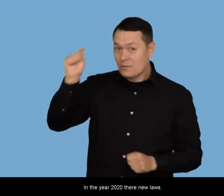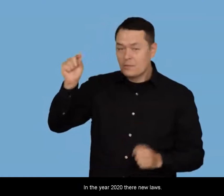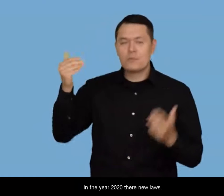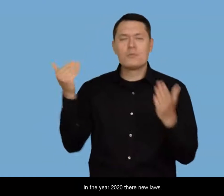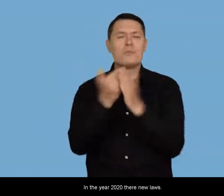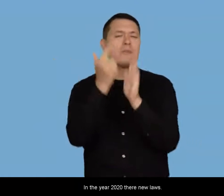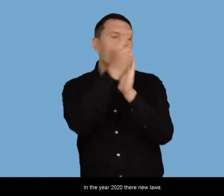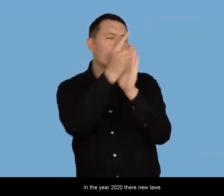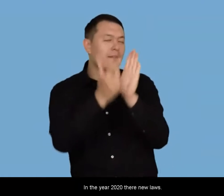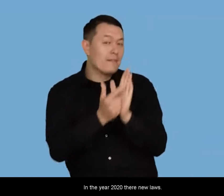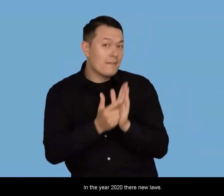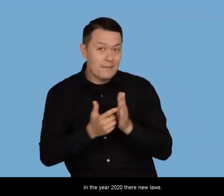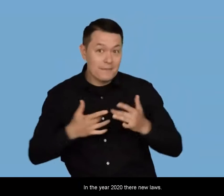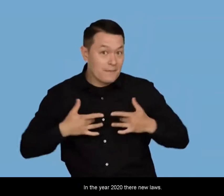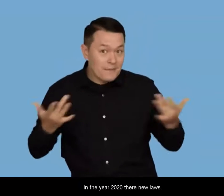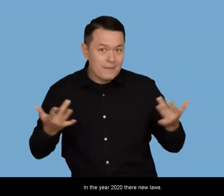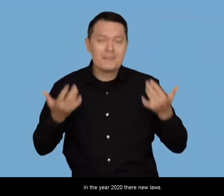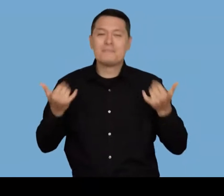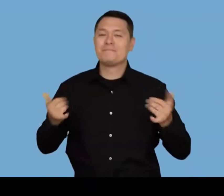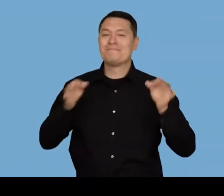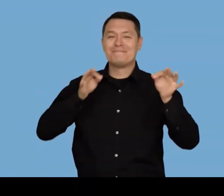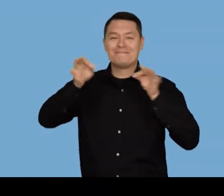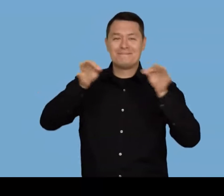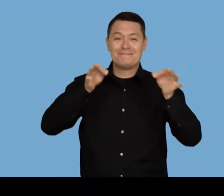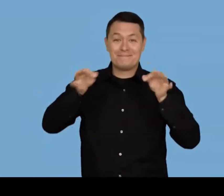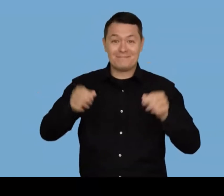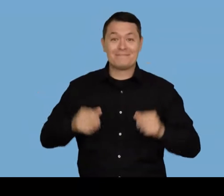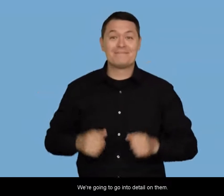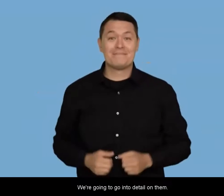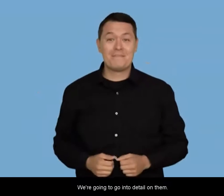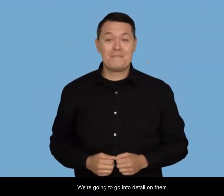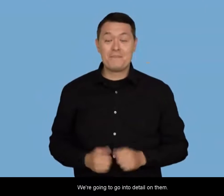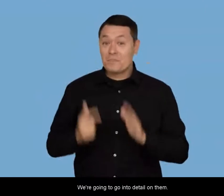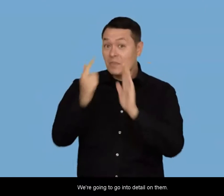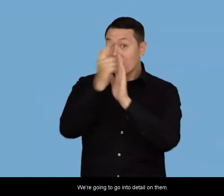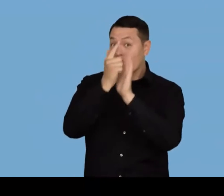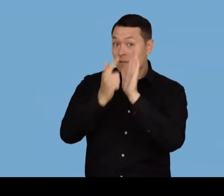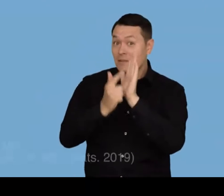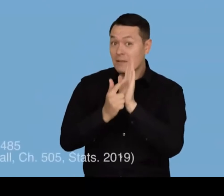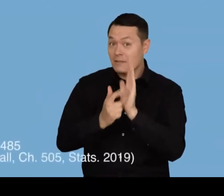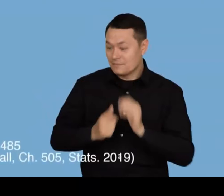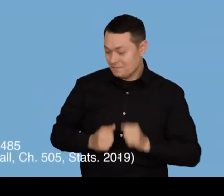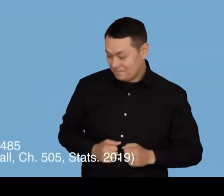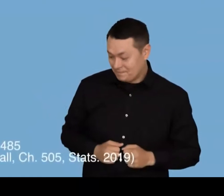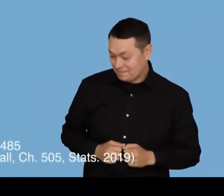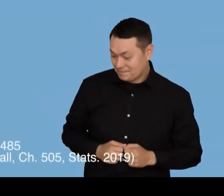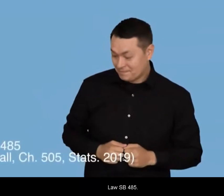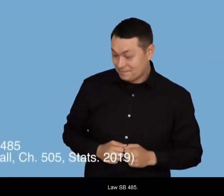In the year 2020, there are new laws. We're going to go into detail on them. Law